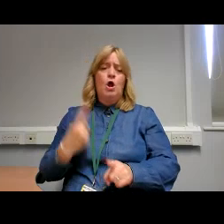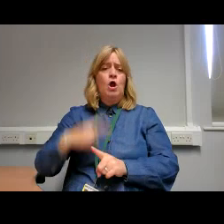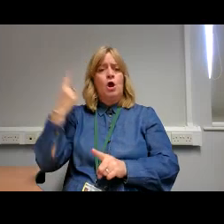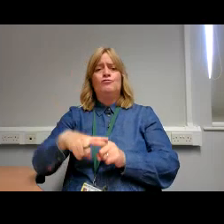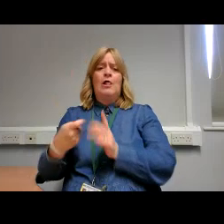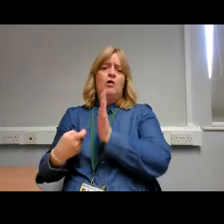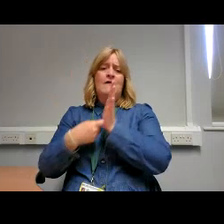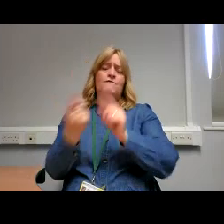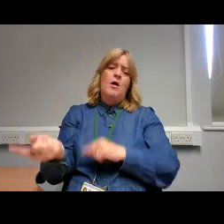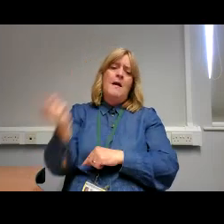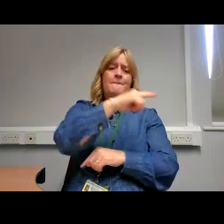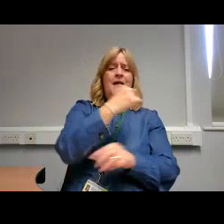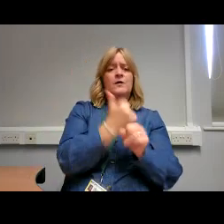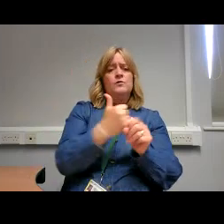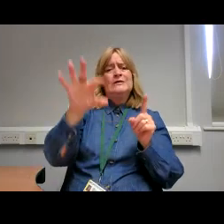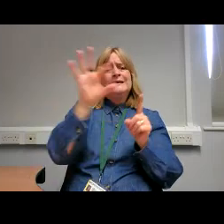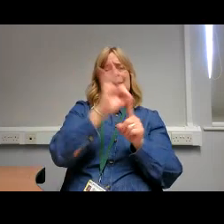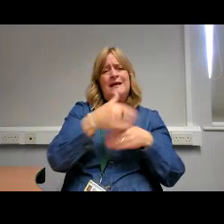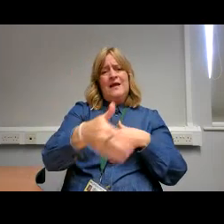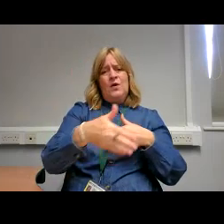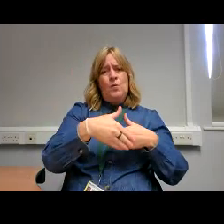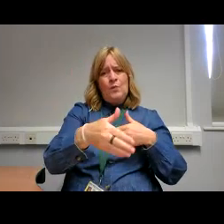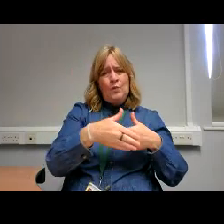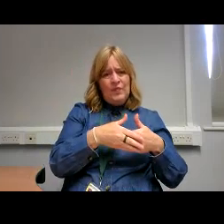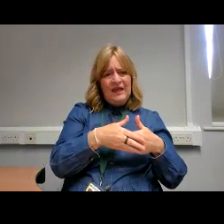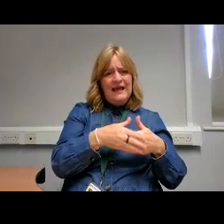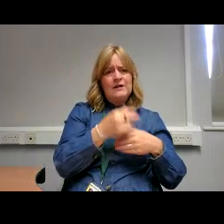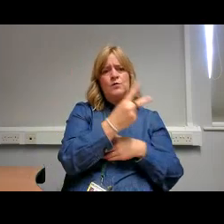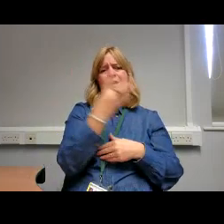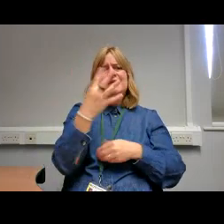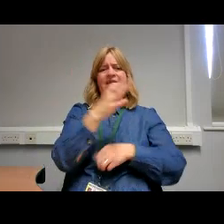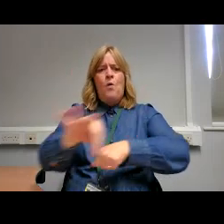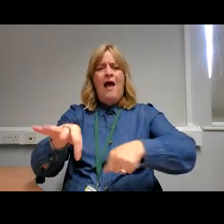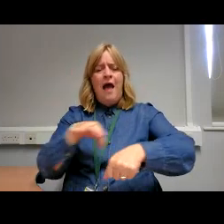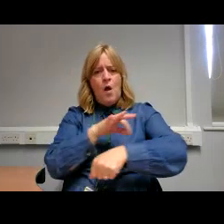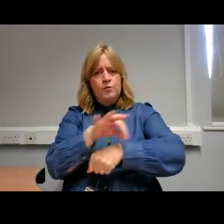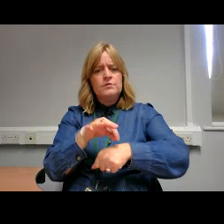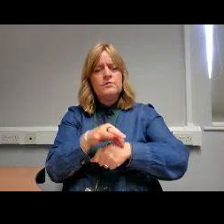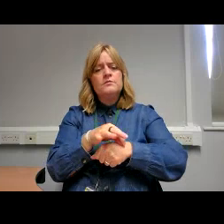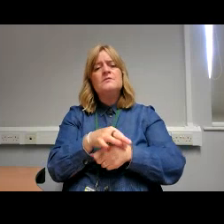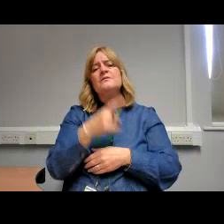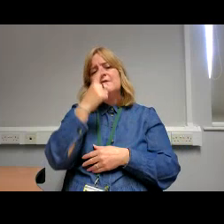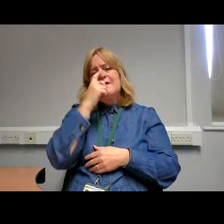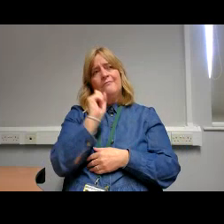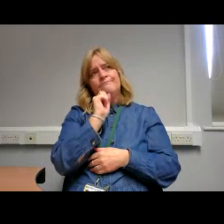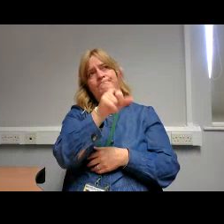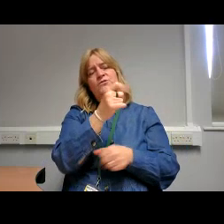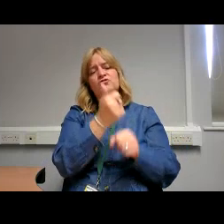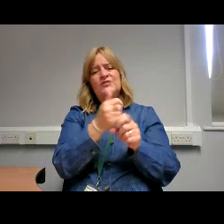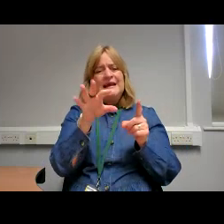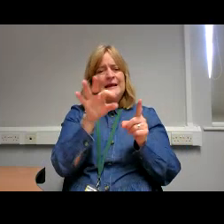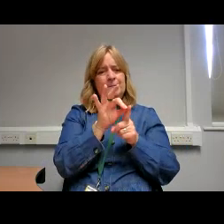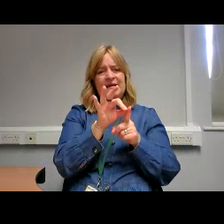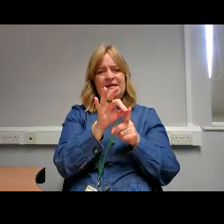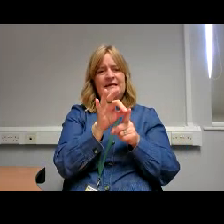hours. So they communicate to your GP by NHS mail or however is